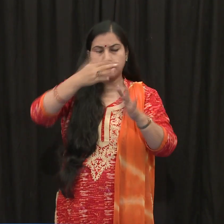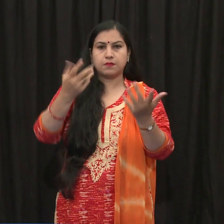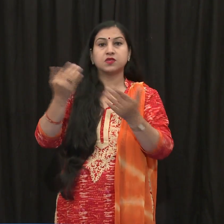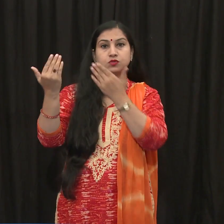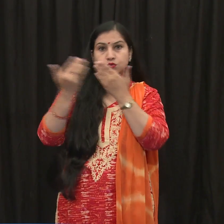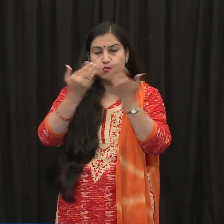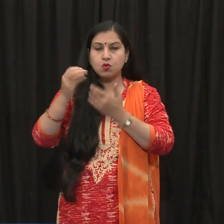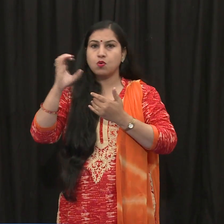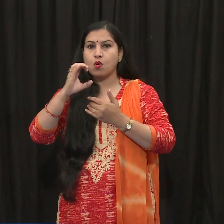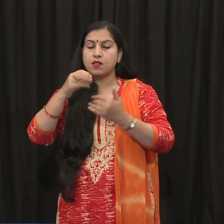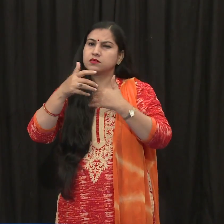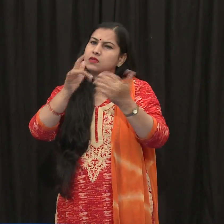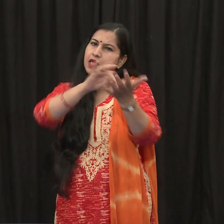organization.